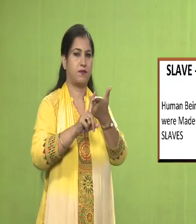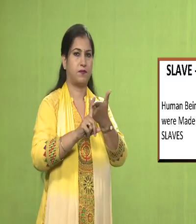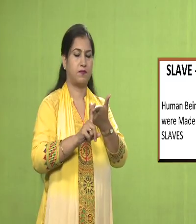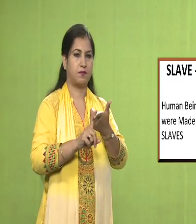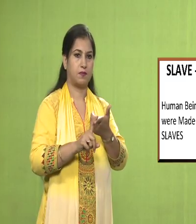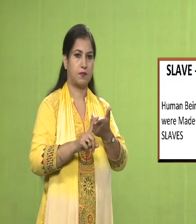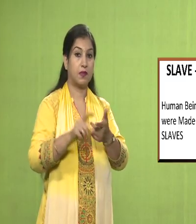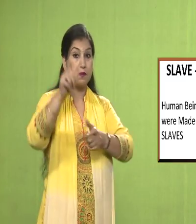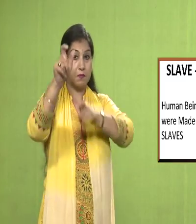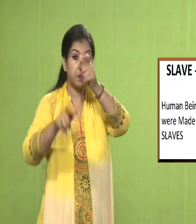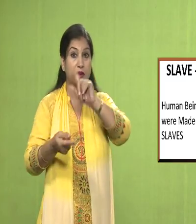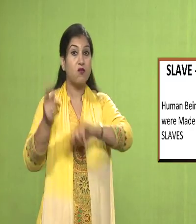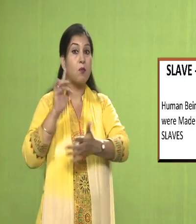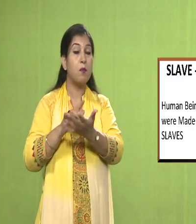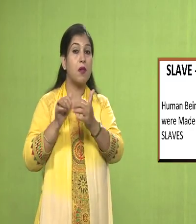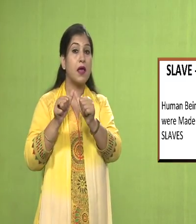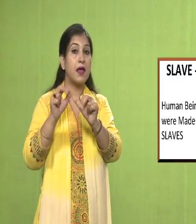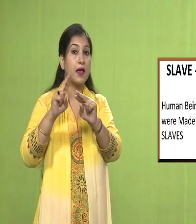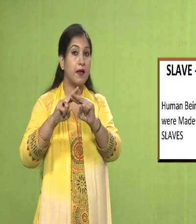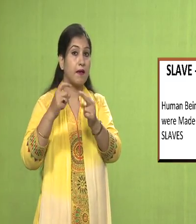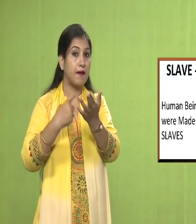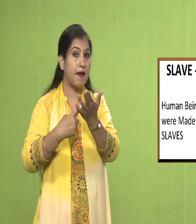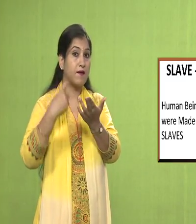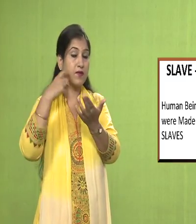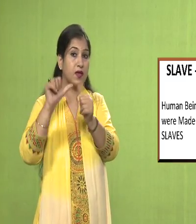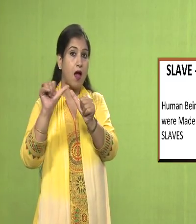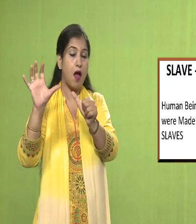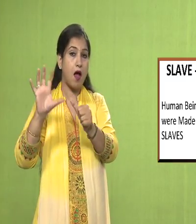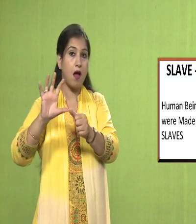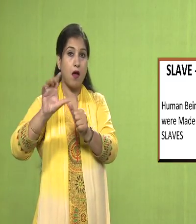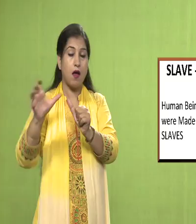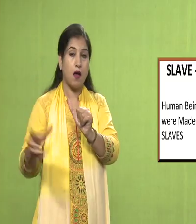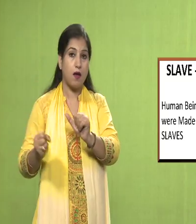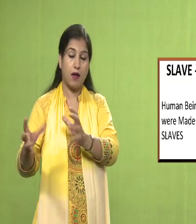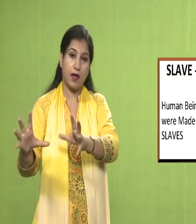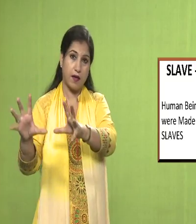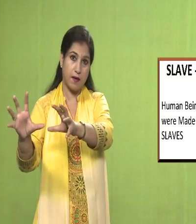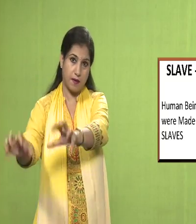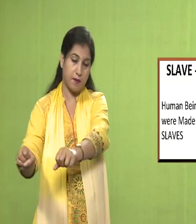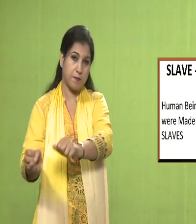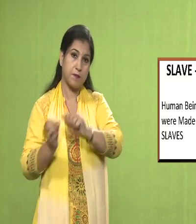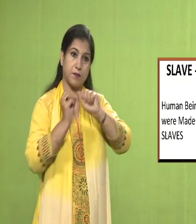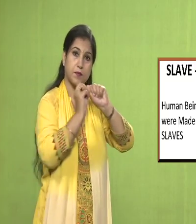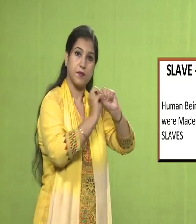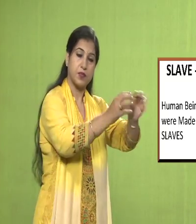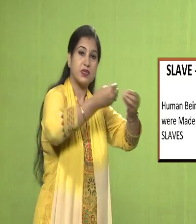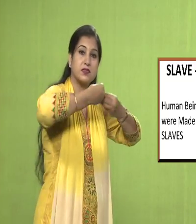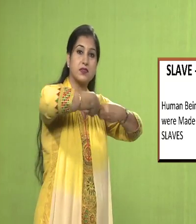People from Africa were captured and sent to work as